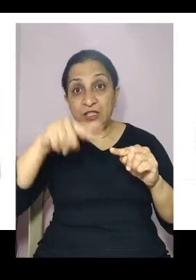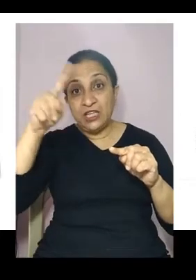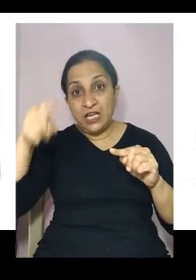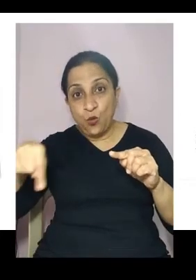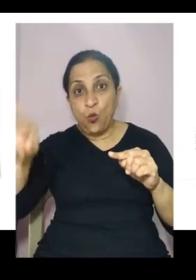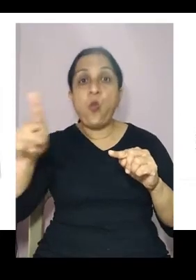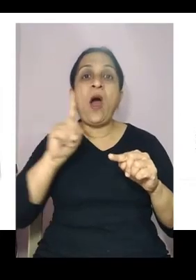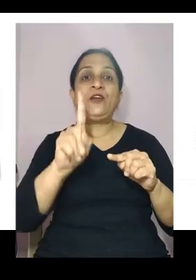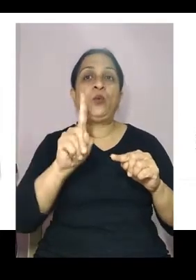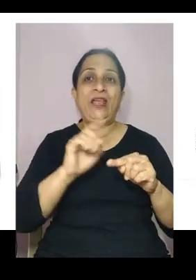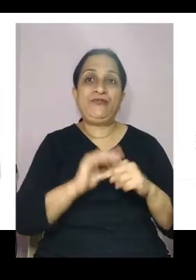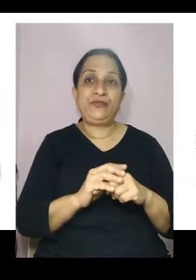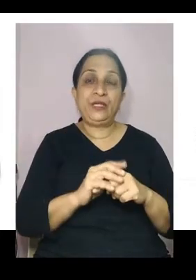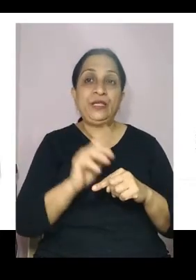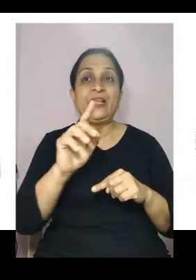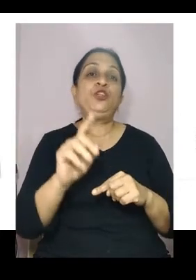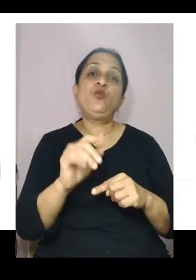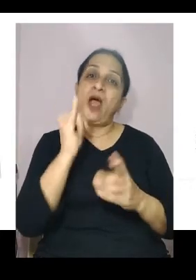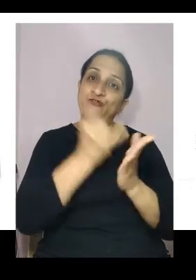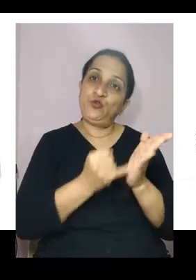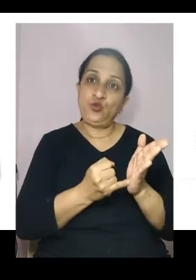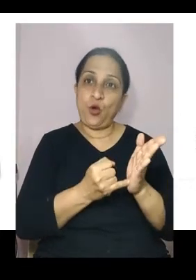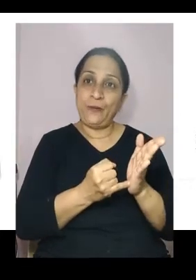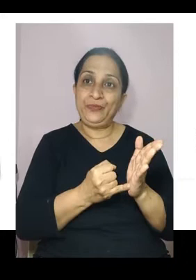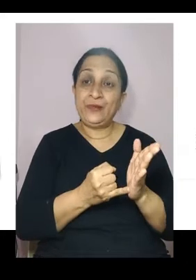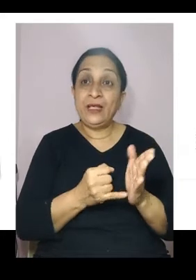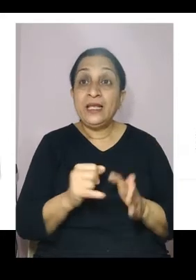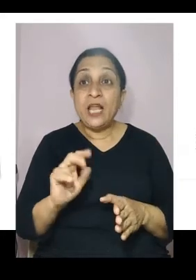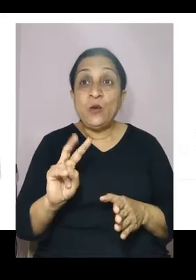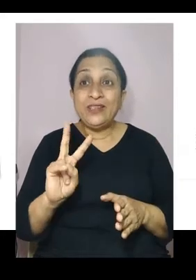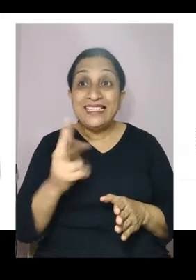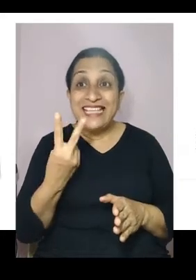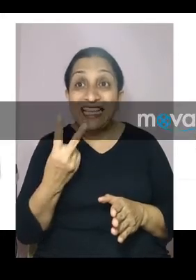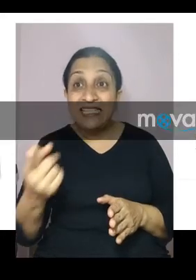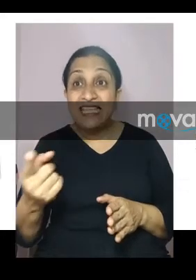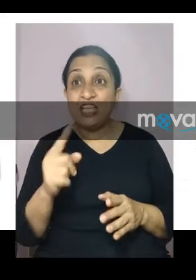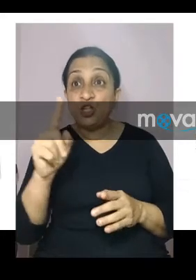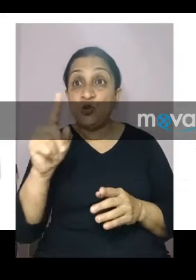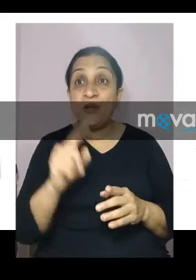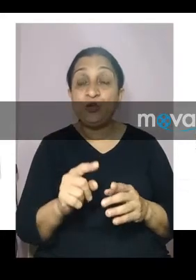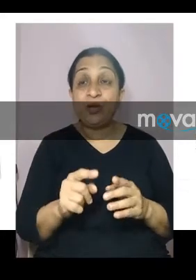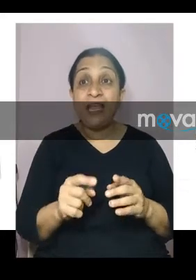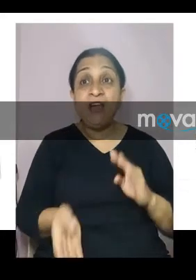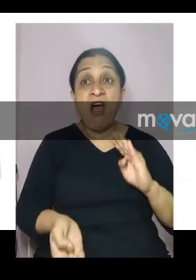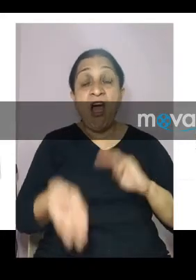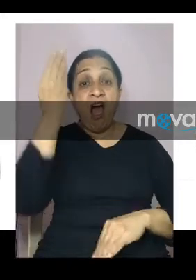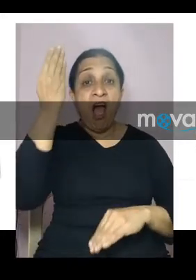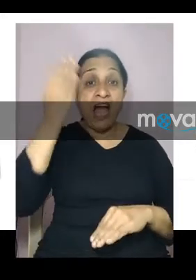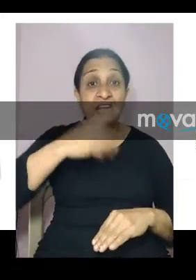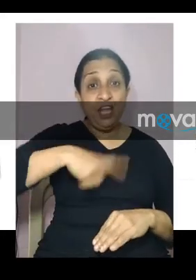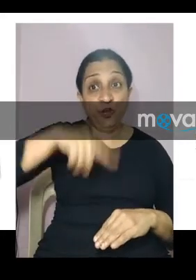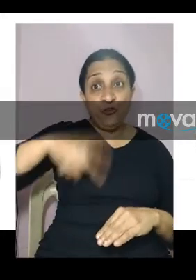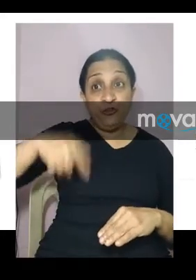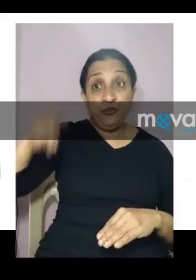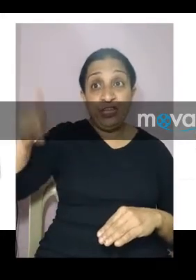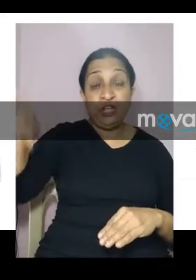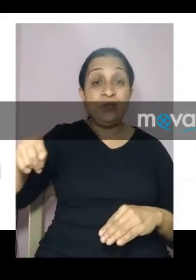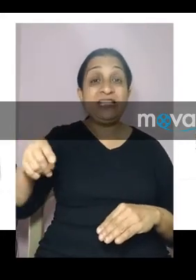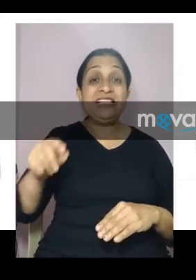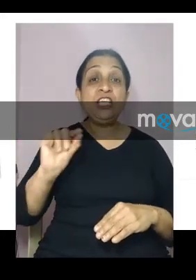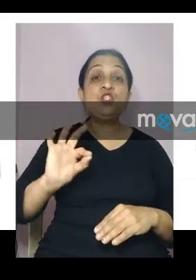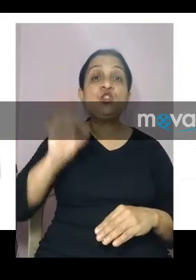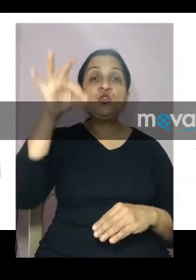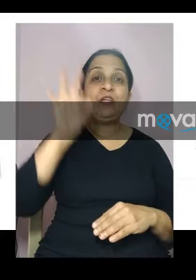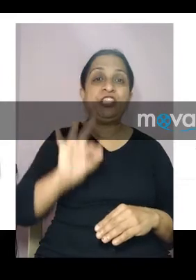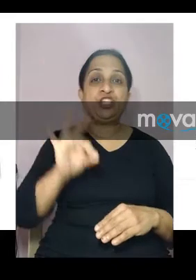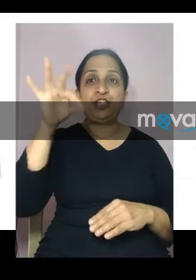one with 1 wave, that you have to draw. Now in the second section you have to write high